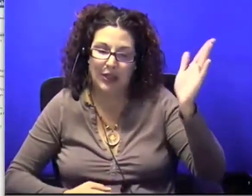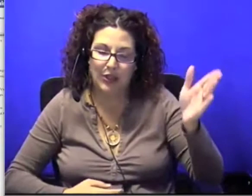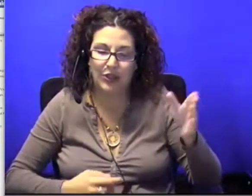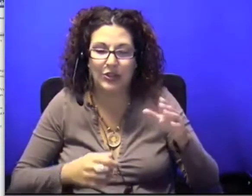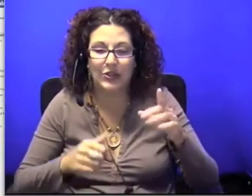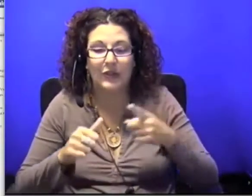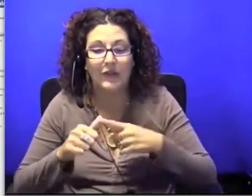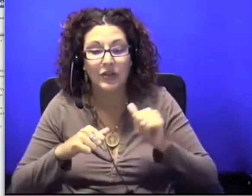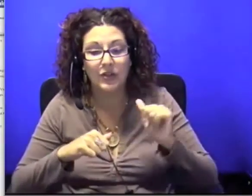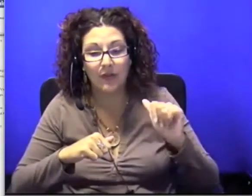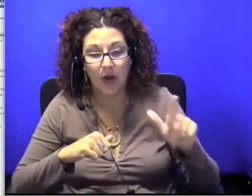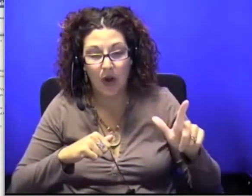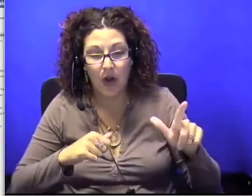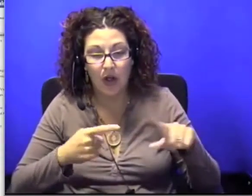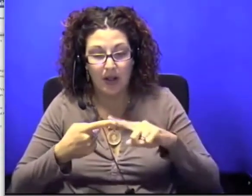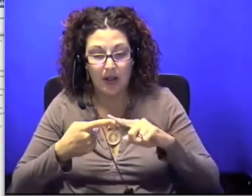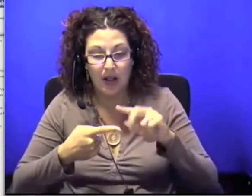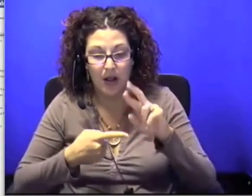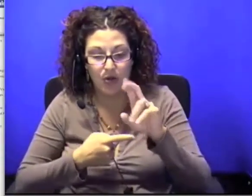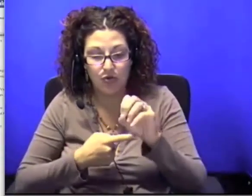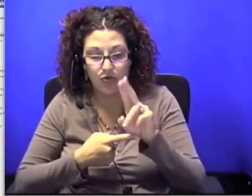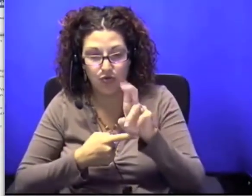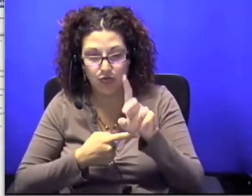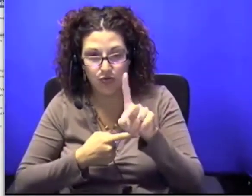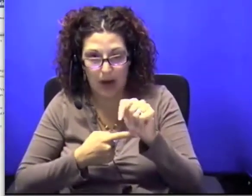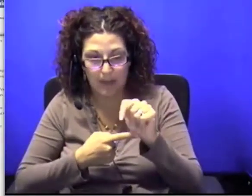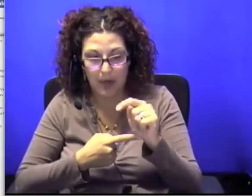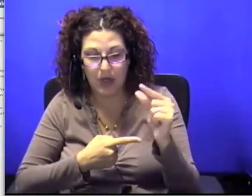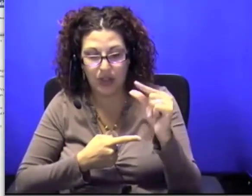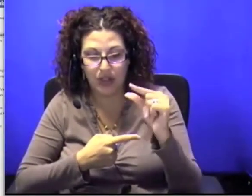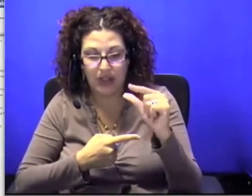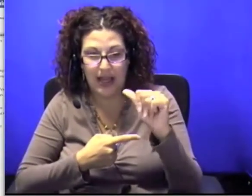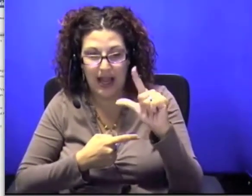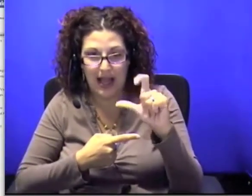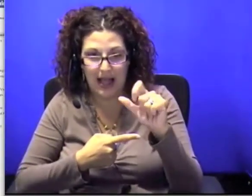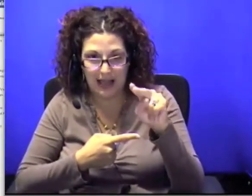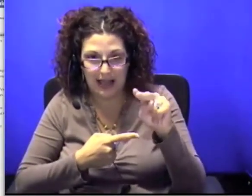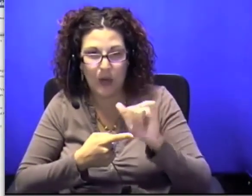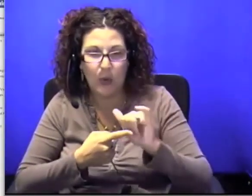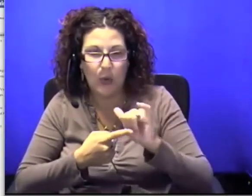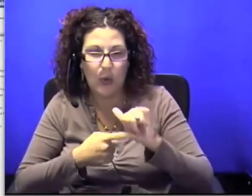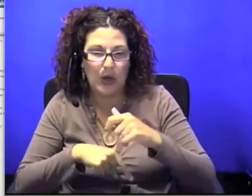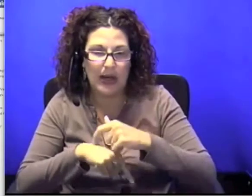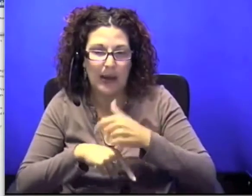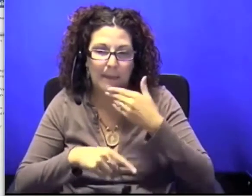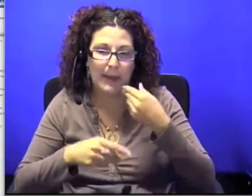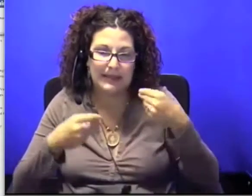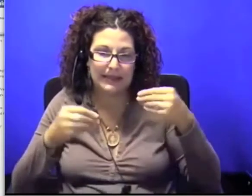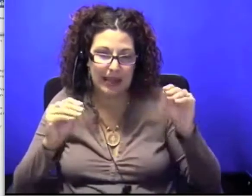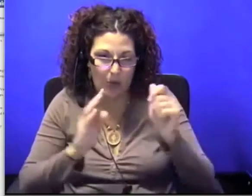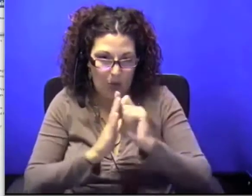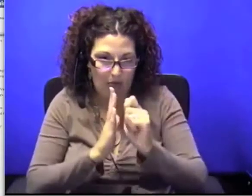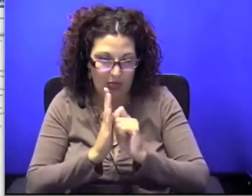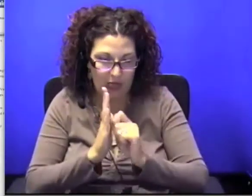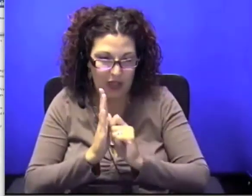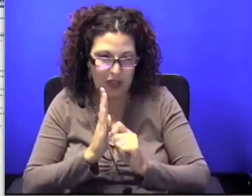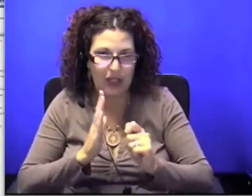I would like to introduce our guest speakers today. First of all, Mr. Robert G. Allen. Mr. Robert G. Allen is a New York Times best-selling author.